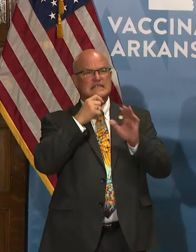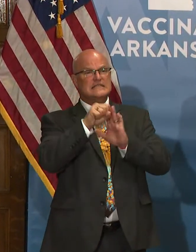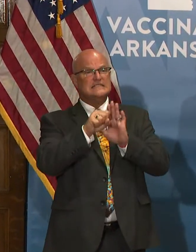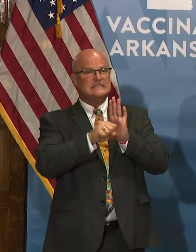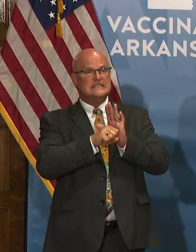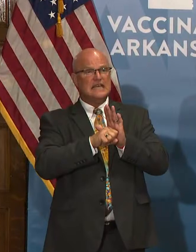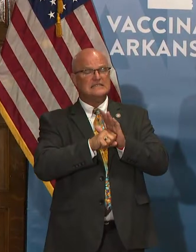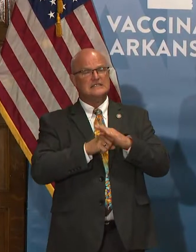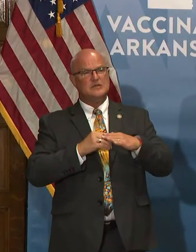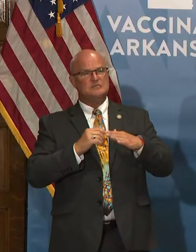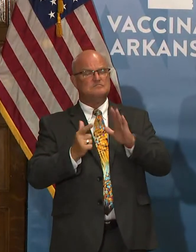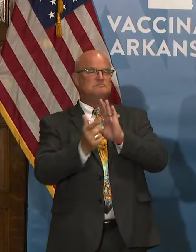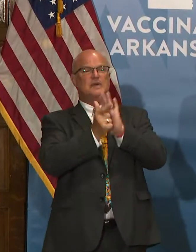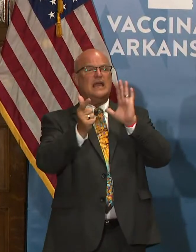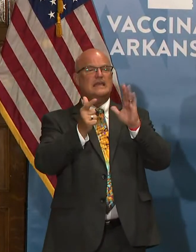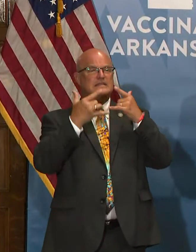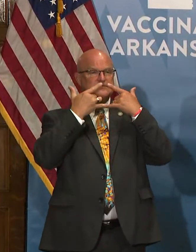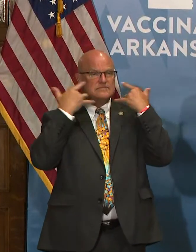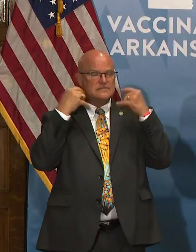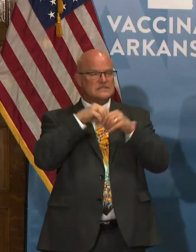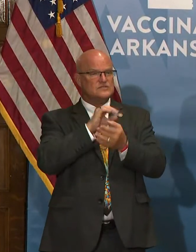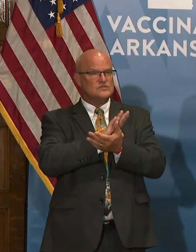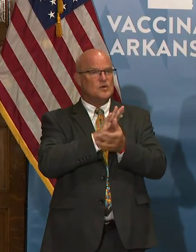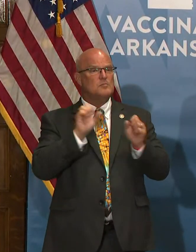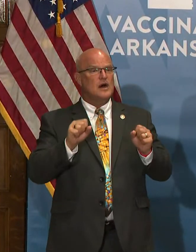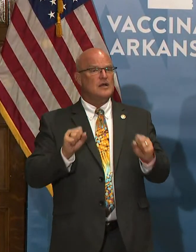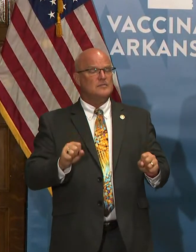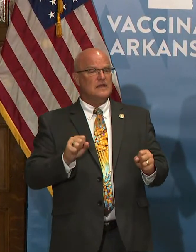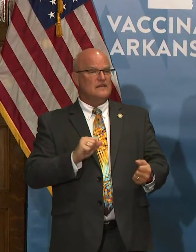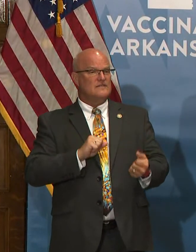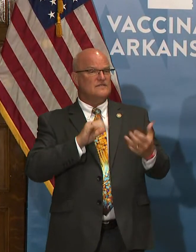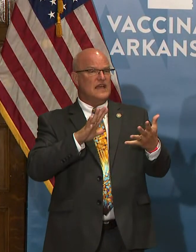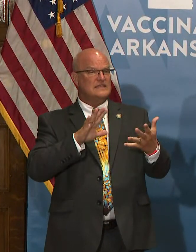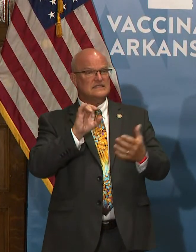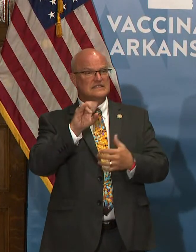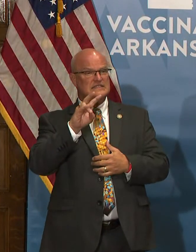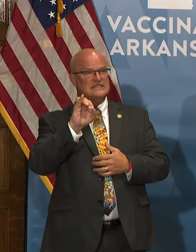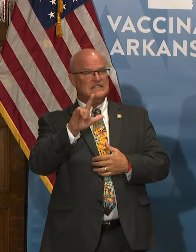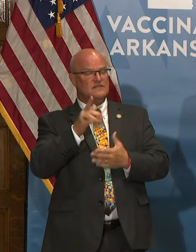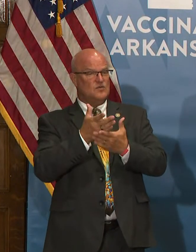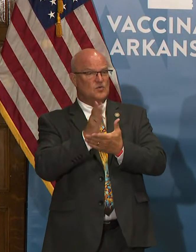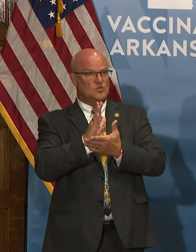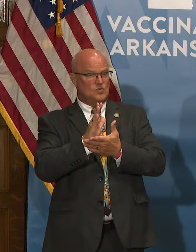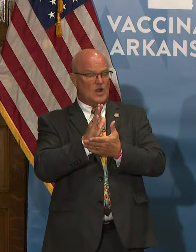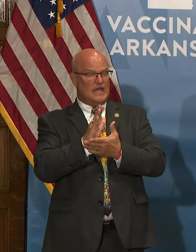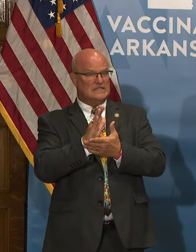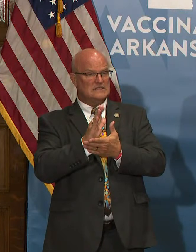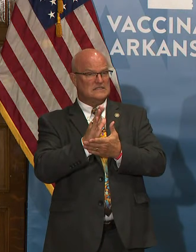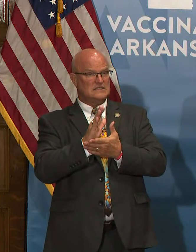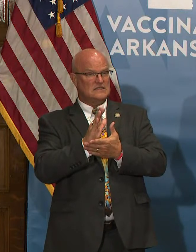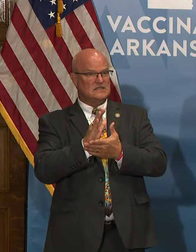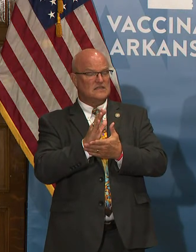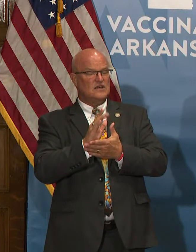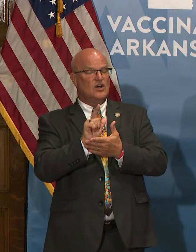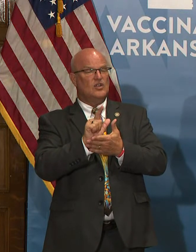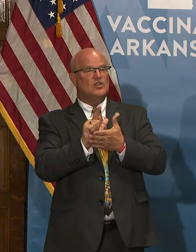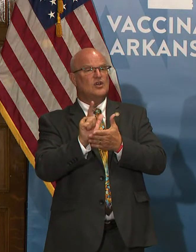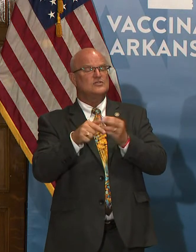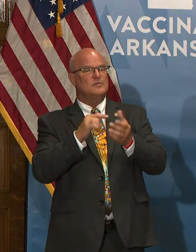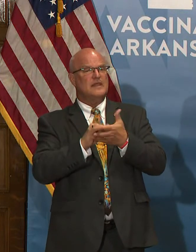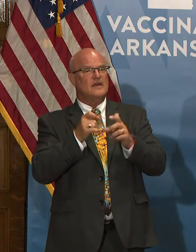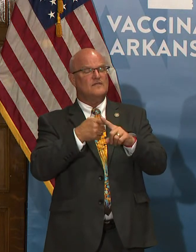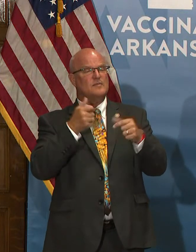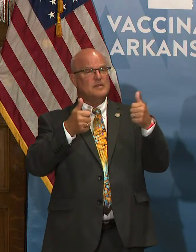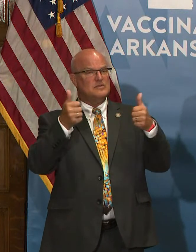are banning mask mandates by schools, the possibility of them facing civil rights lawsuits over that from